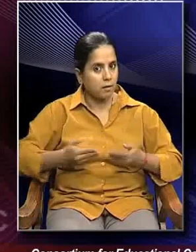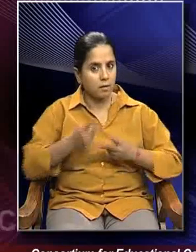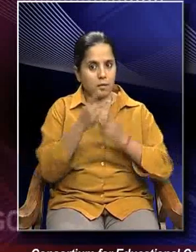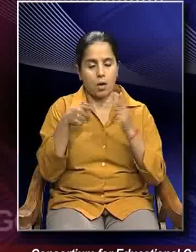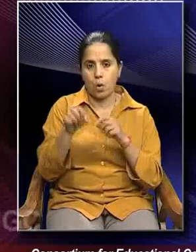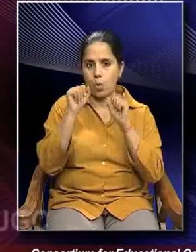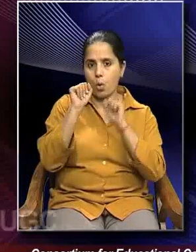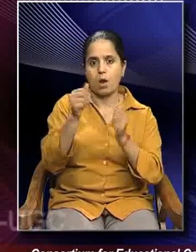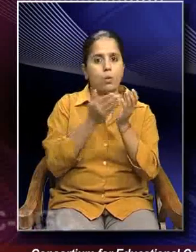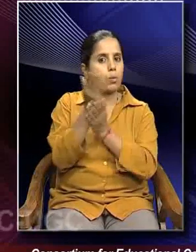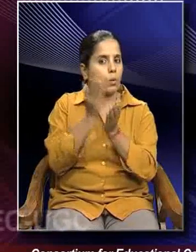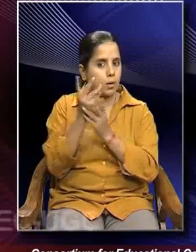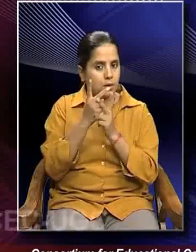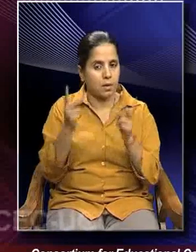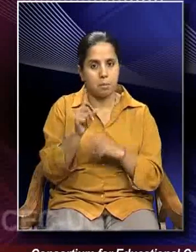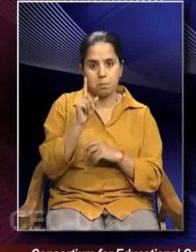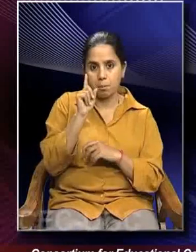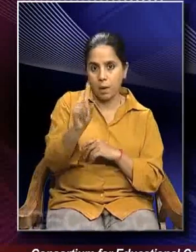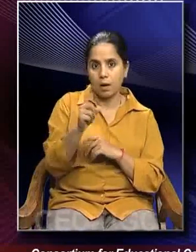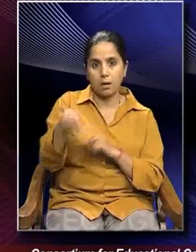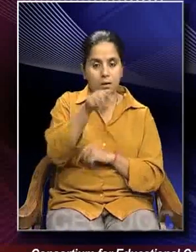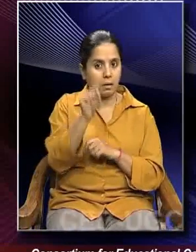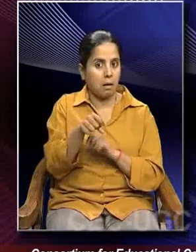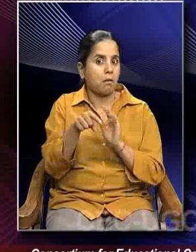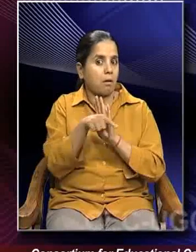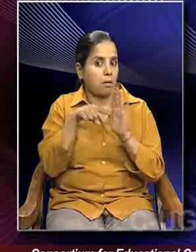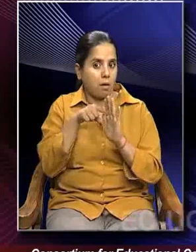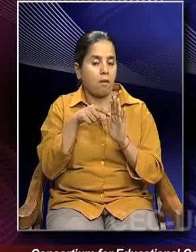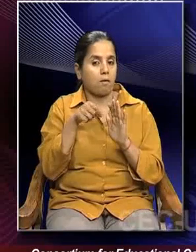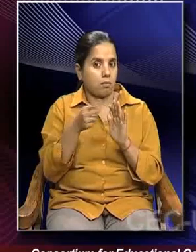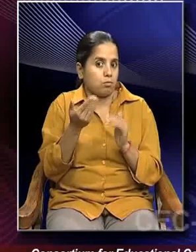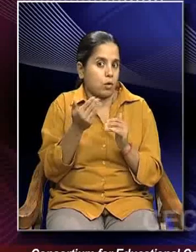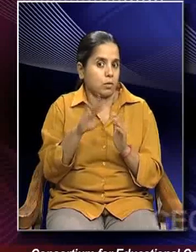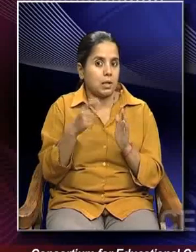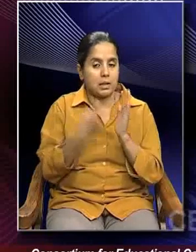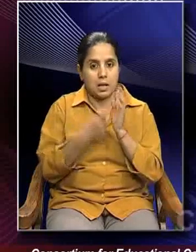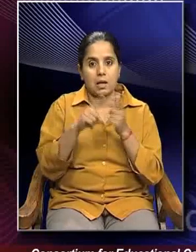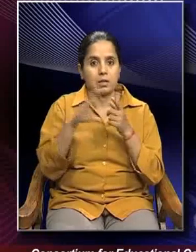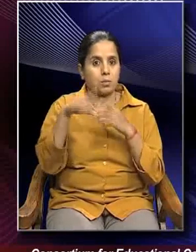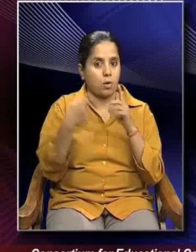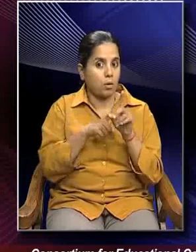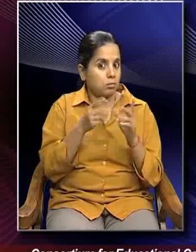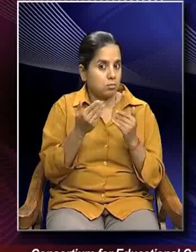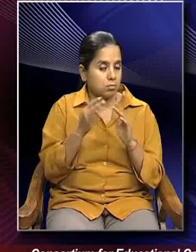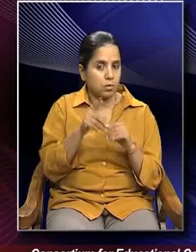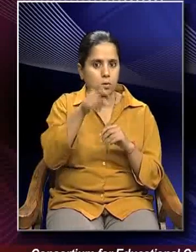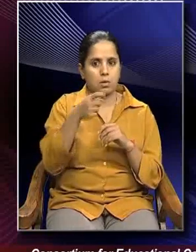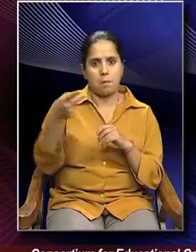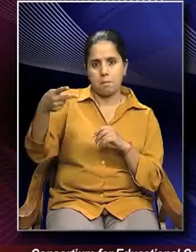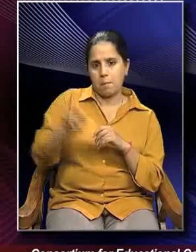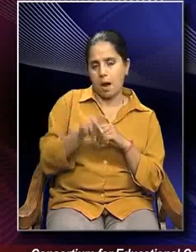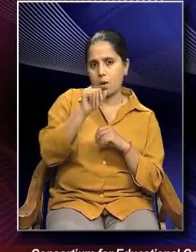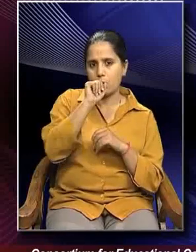own setting. However, there can be a negative reciprocity. That is, you kind of come back with